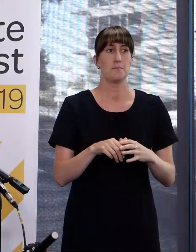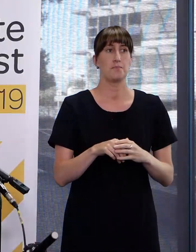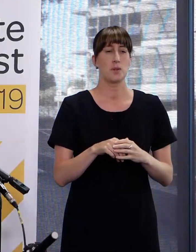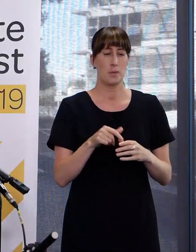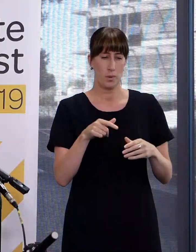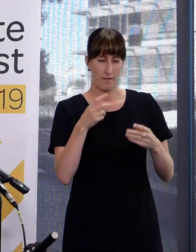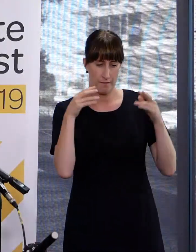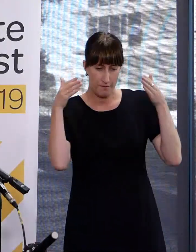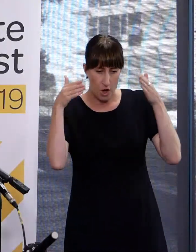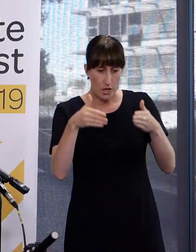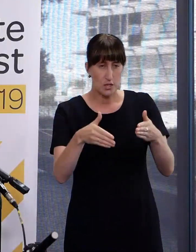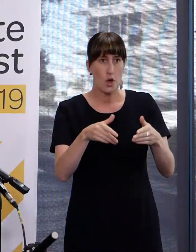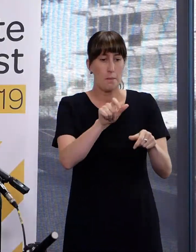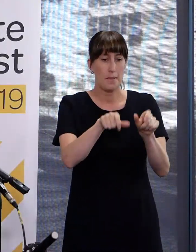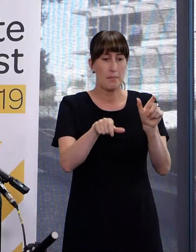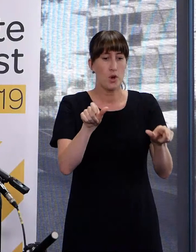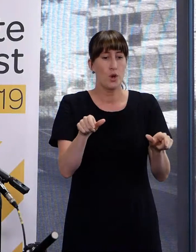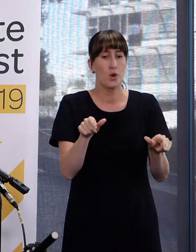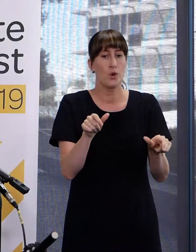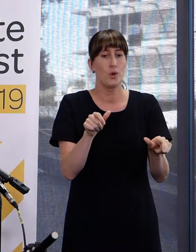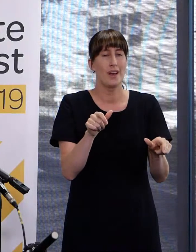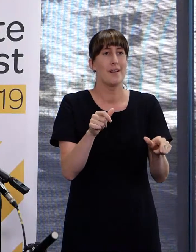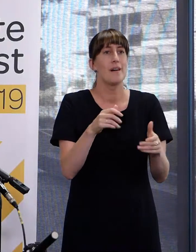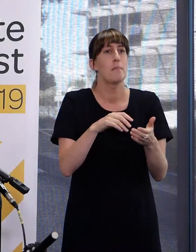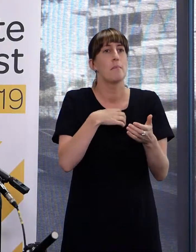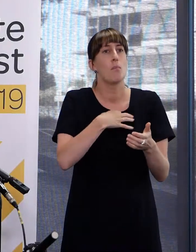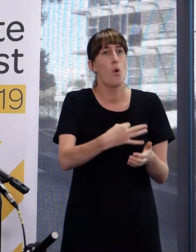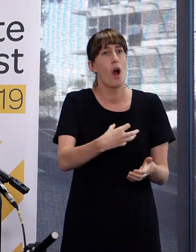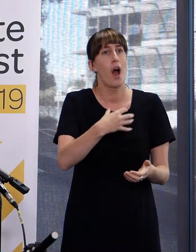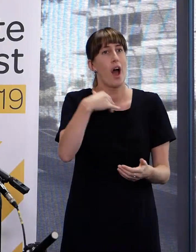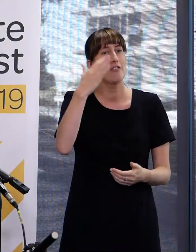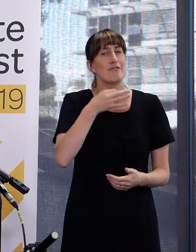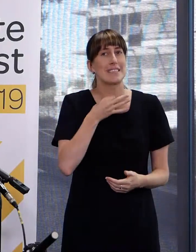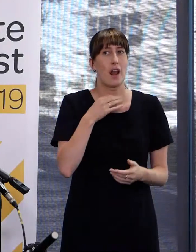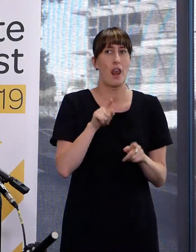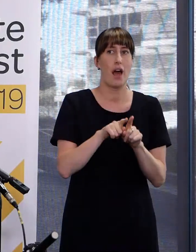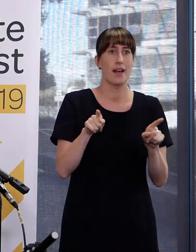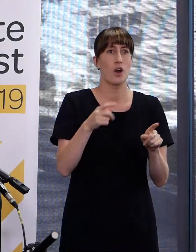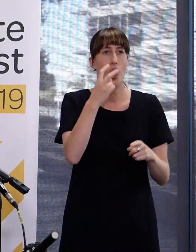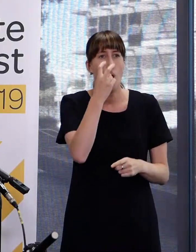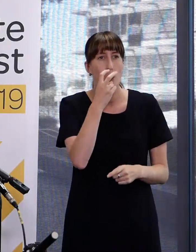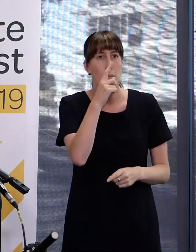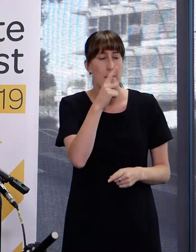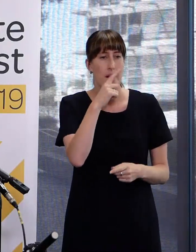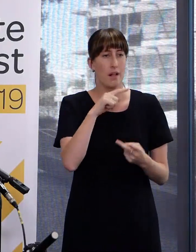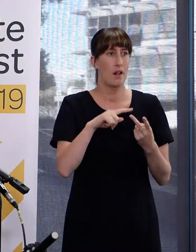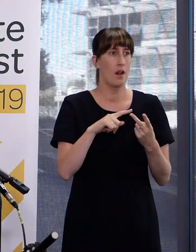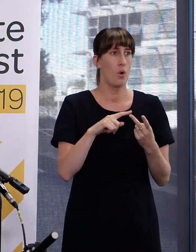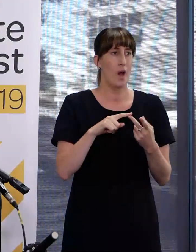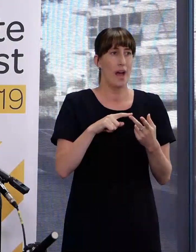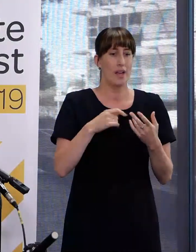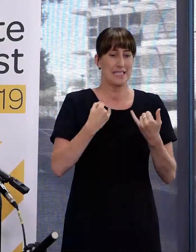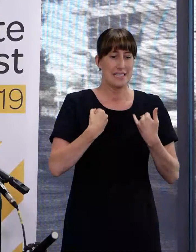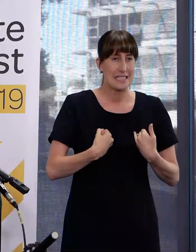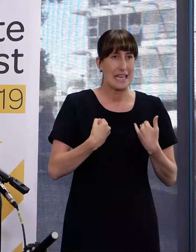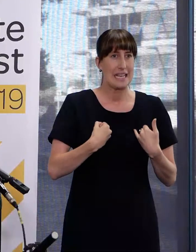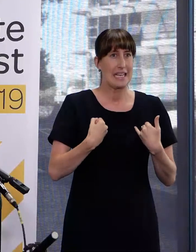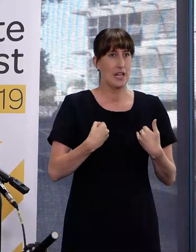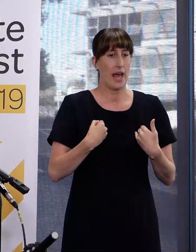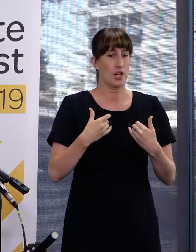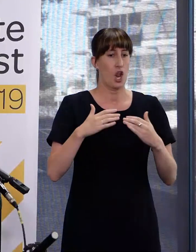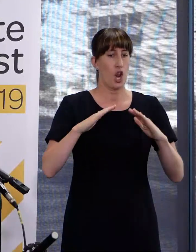more at risk of a poor outcome. So that is our older people and people with pre-existing conditions. They're the same people who receive a publicly